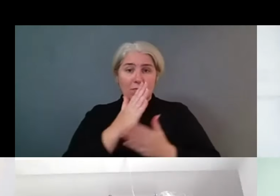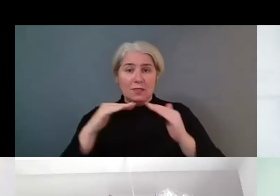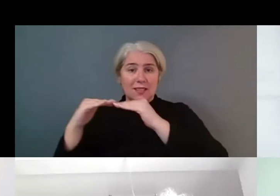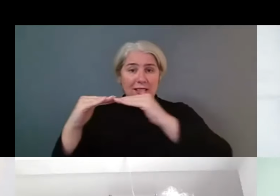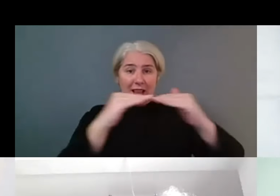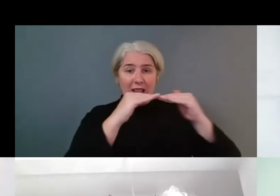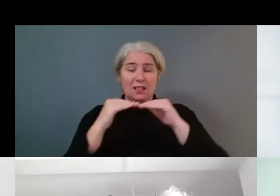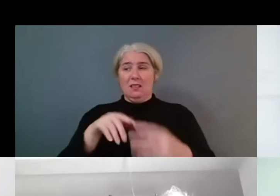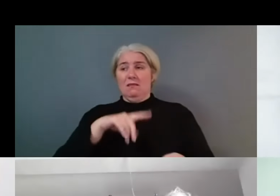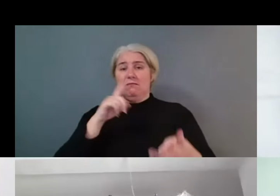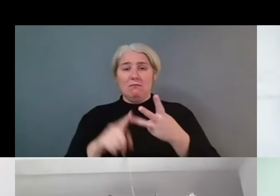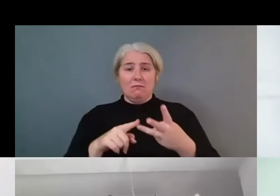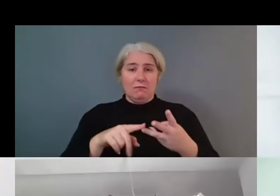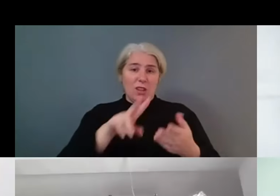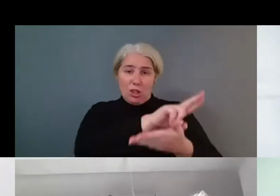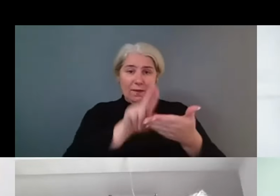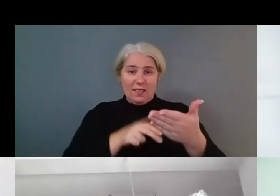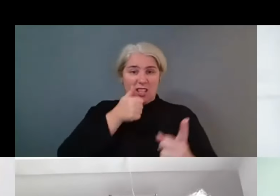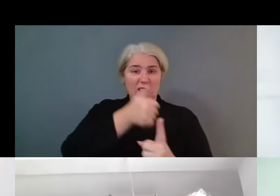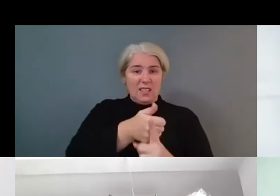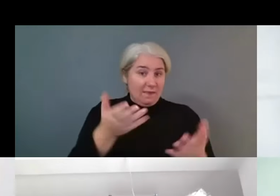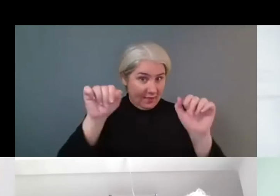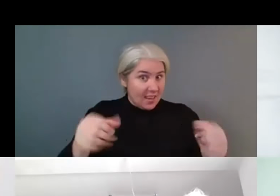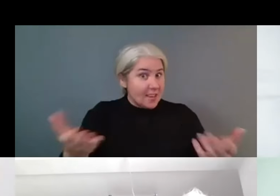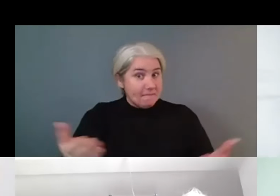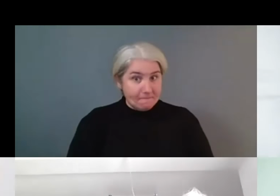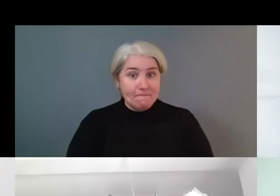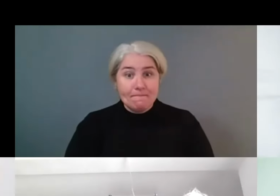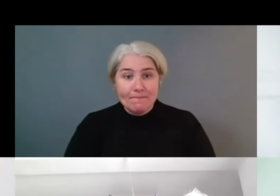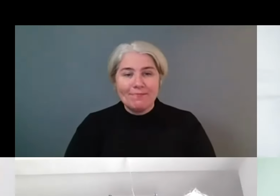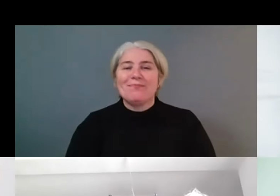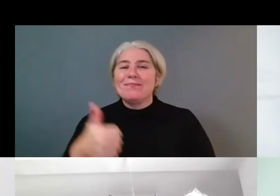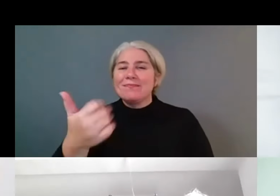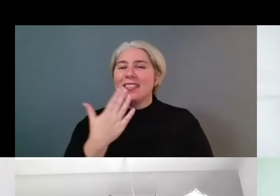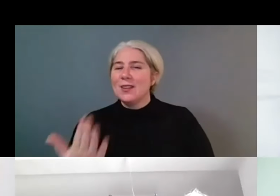convention. Okay. Thank you.